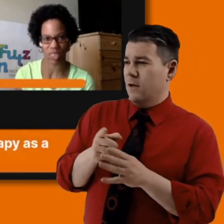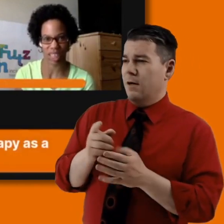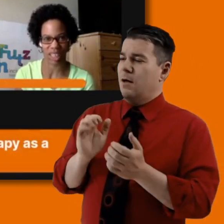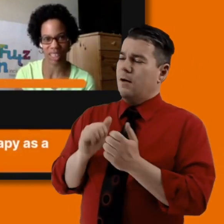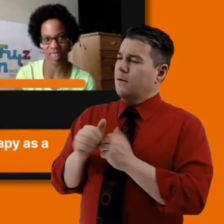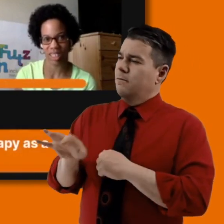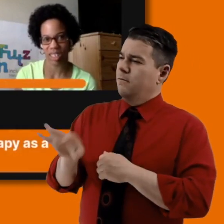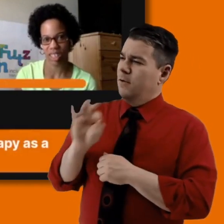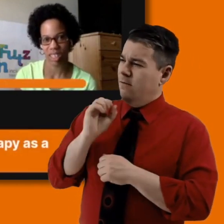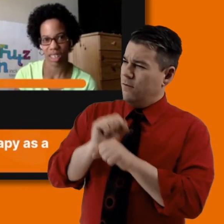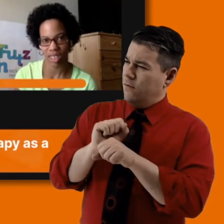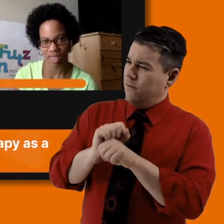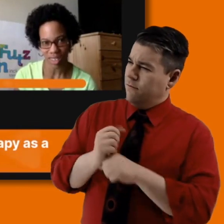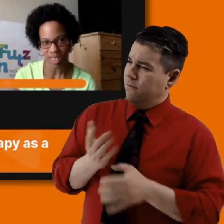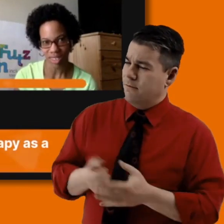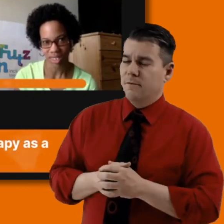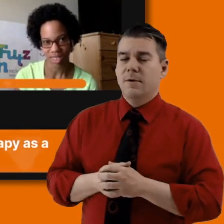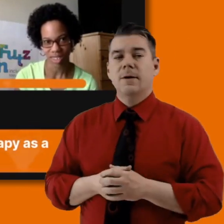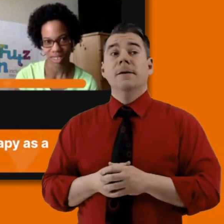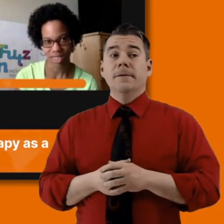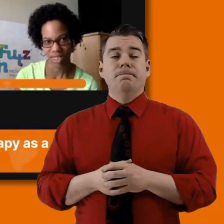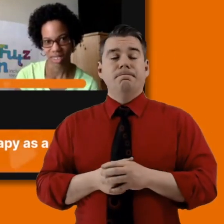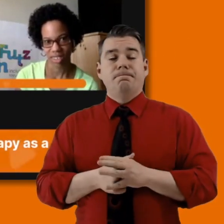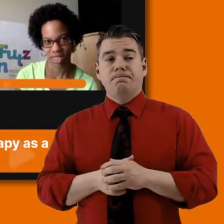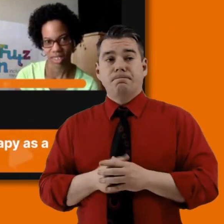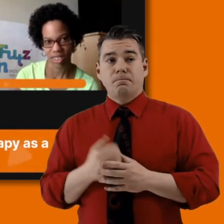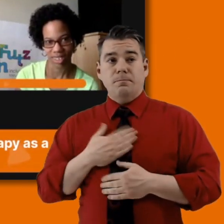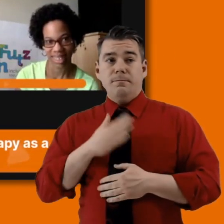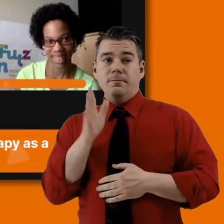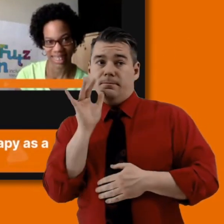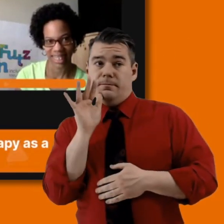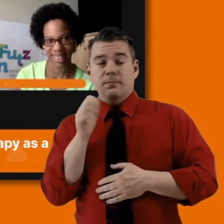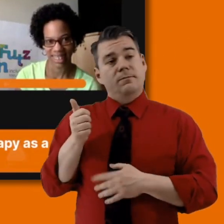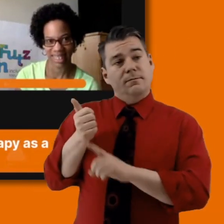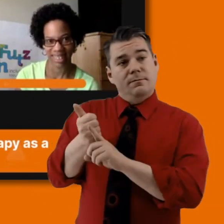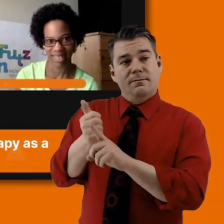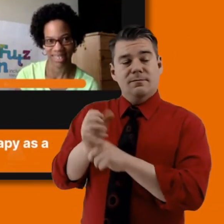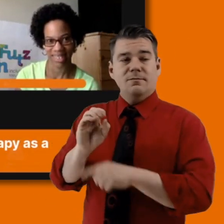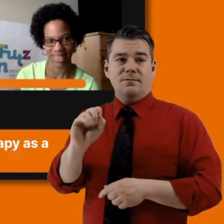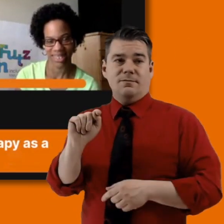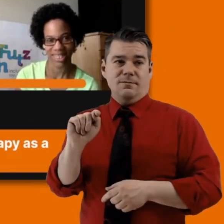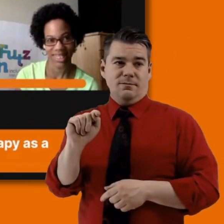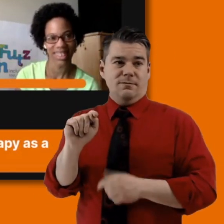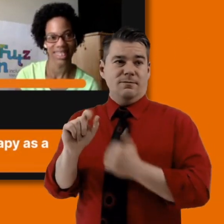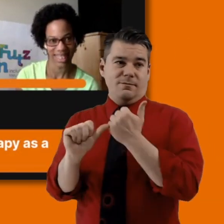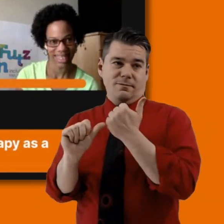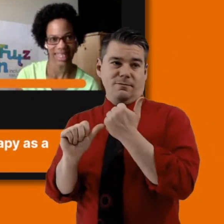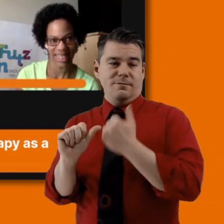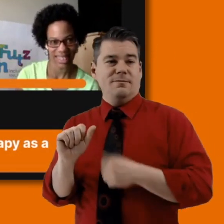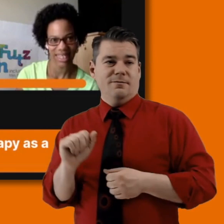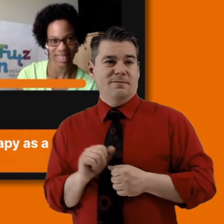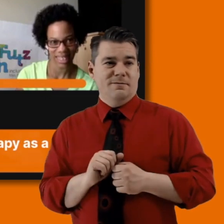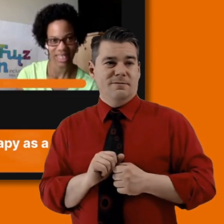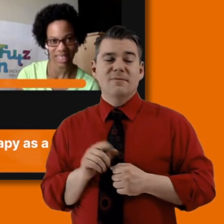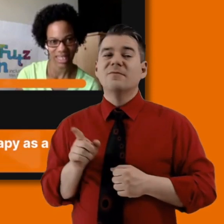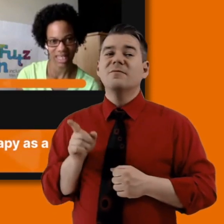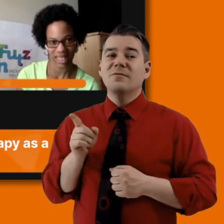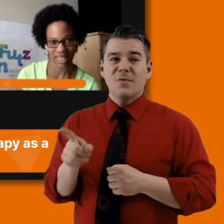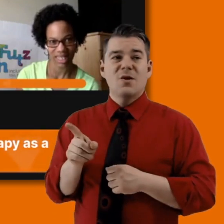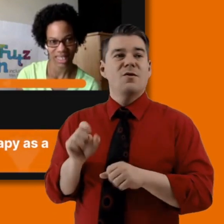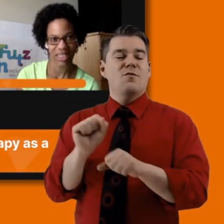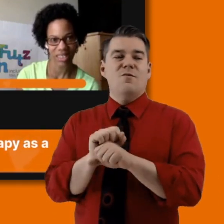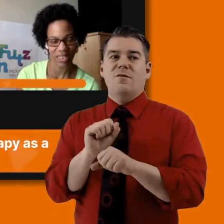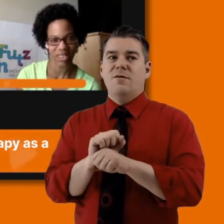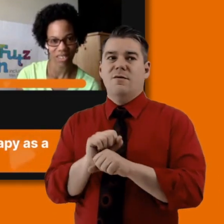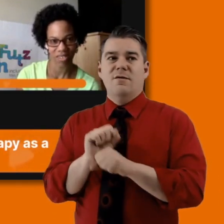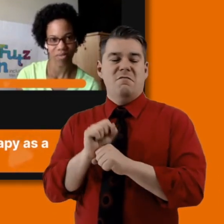it? Right. So my mother is actually an occupational therapy assistant, and she was working for